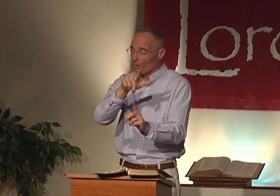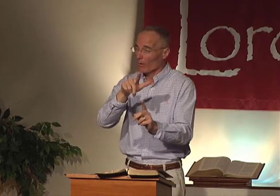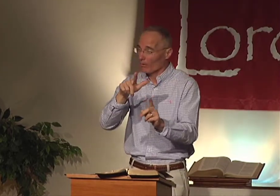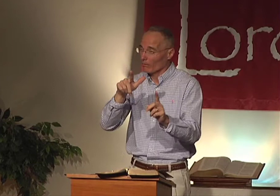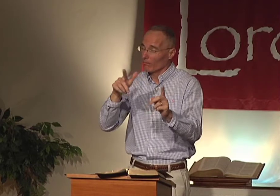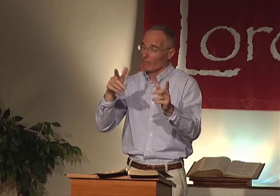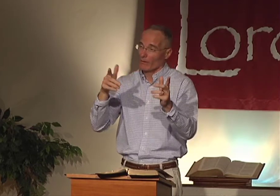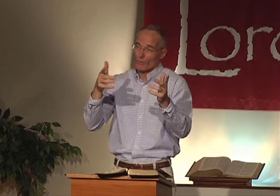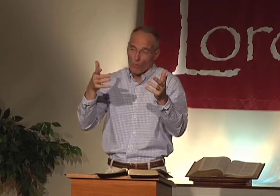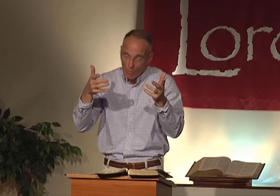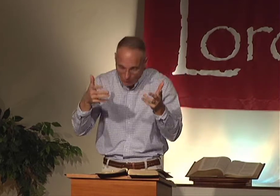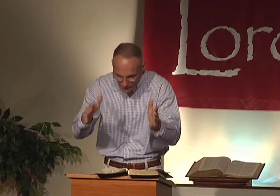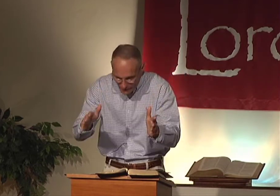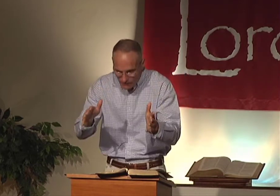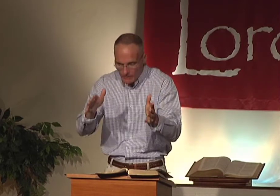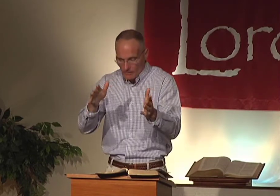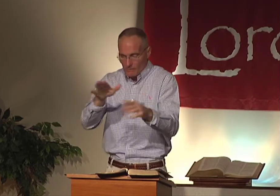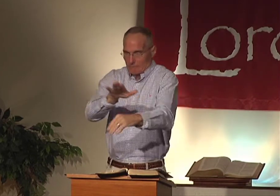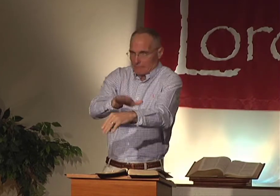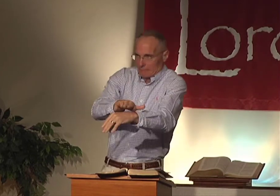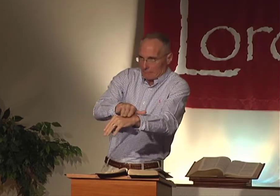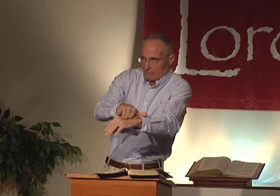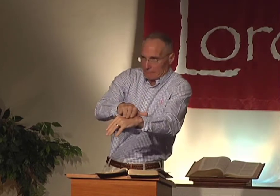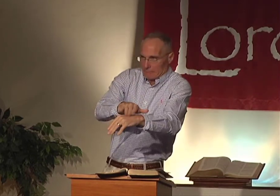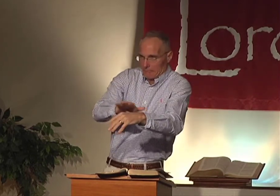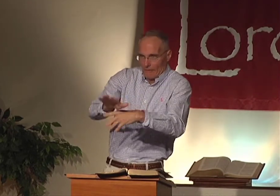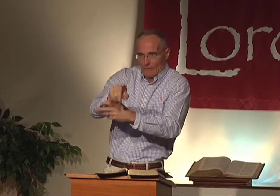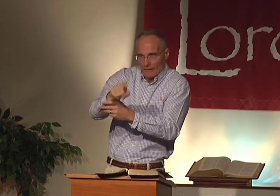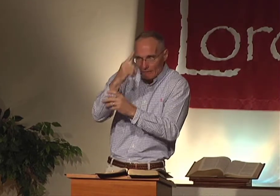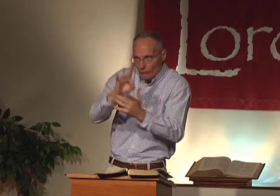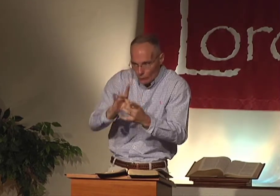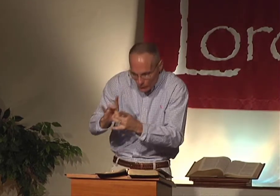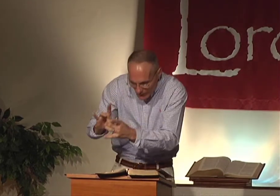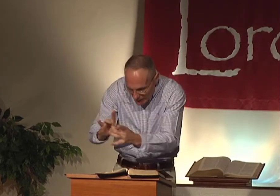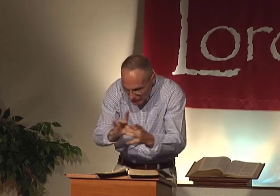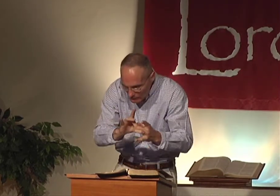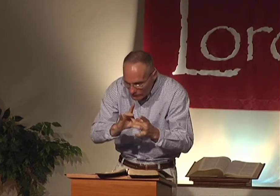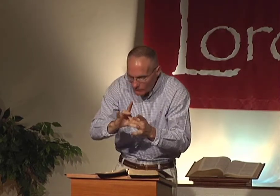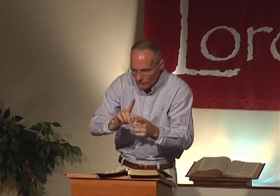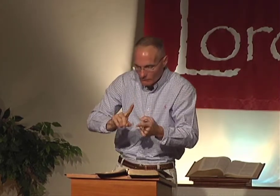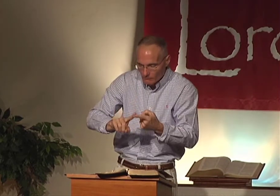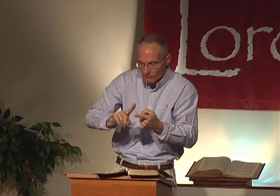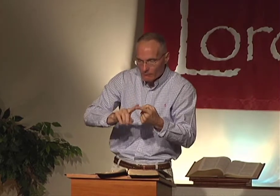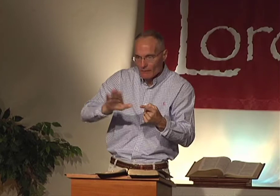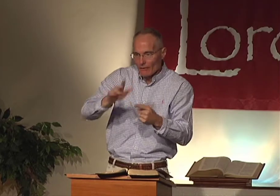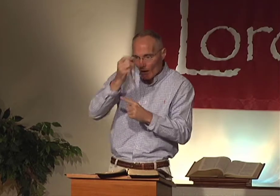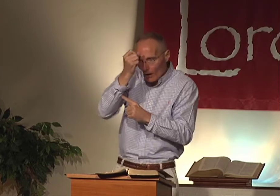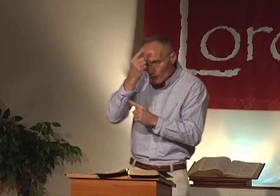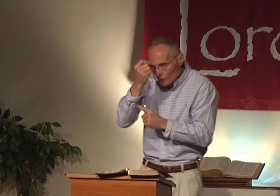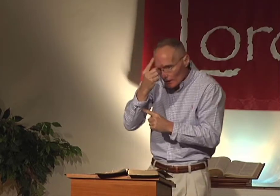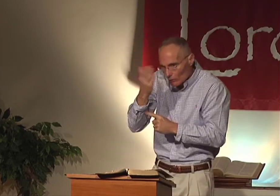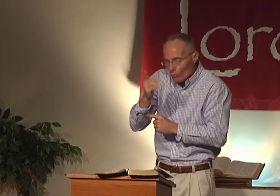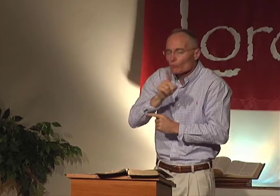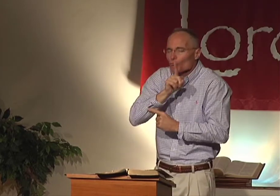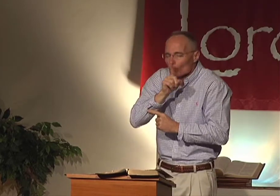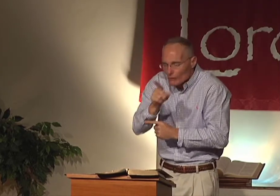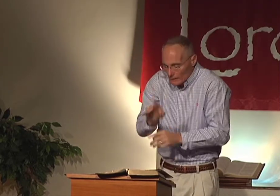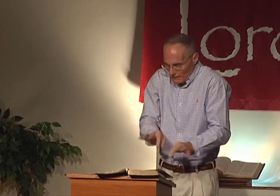we've been studying, Paul has already cautioned them that need for a relationship. They're